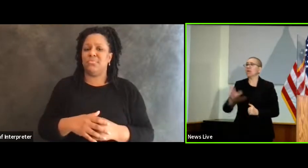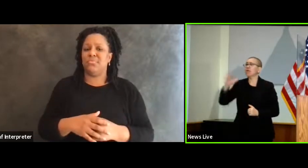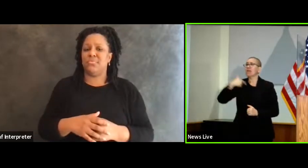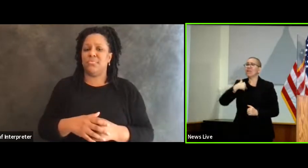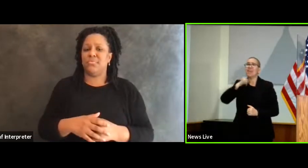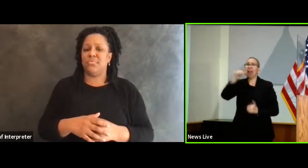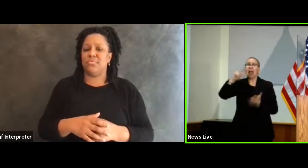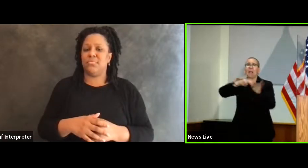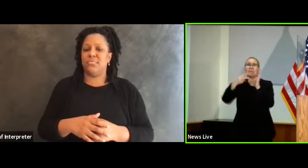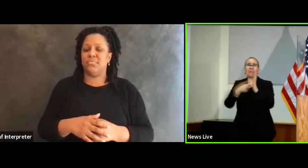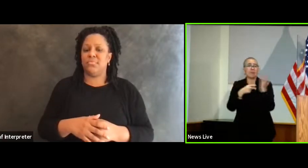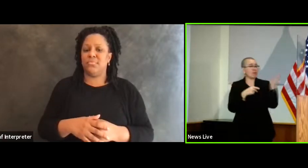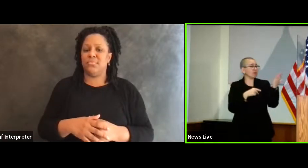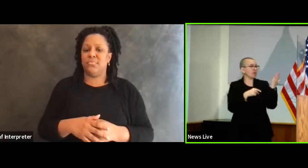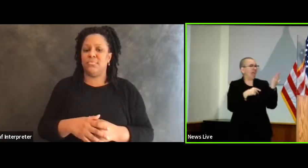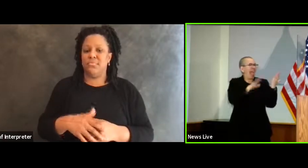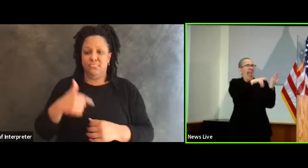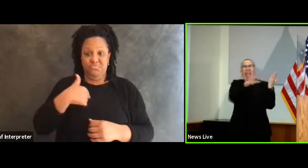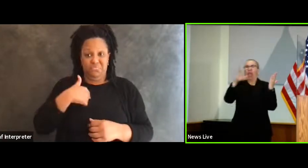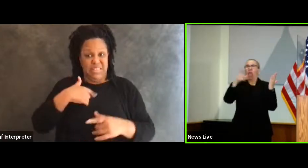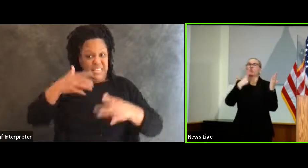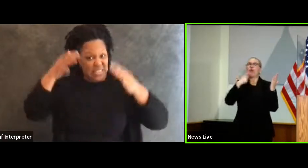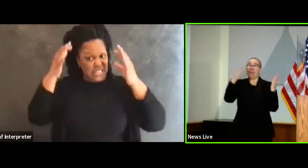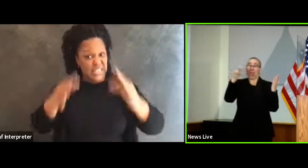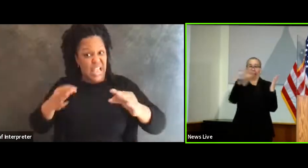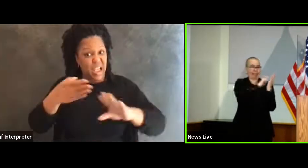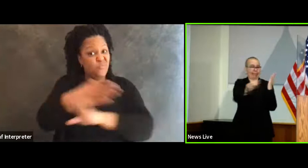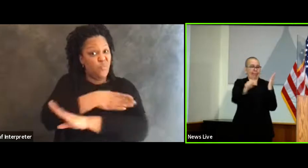start because I think it makes it hard. And I've asked